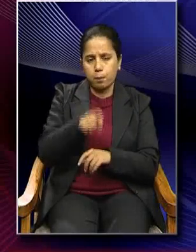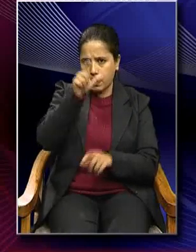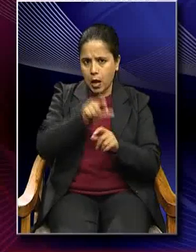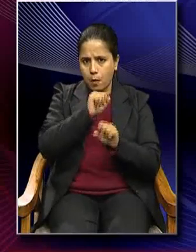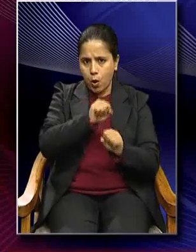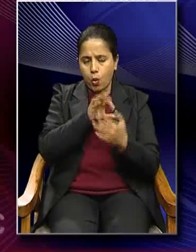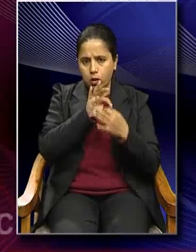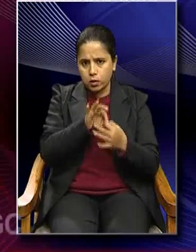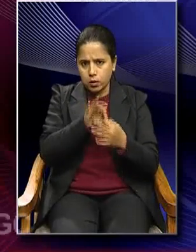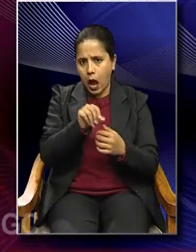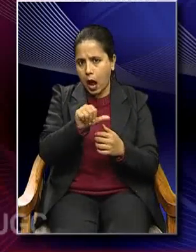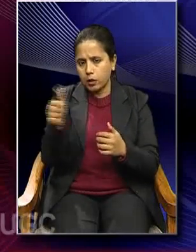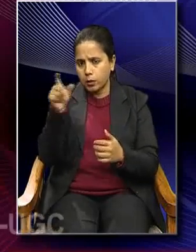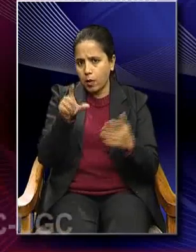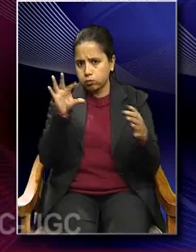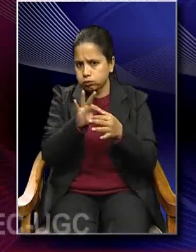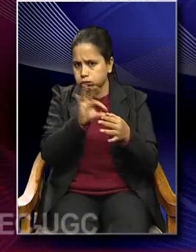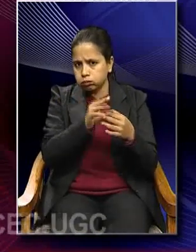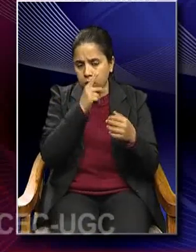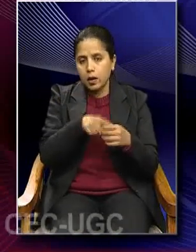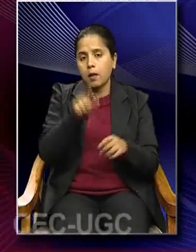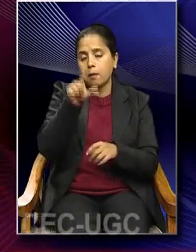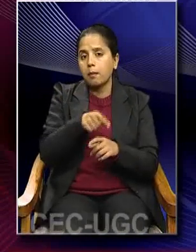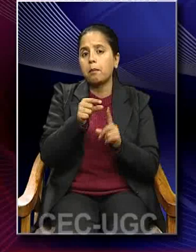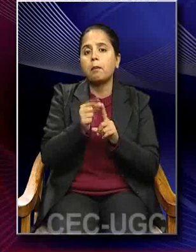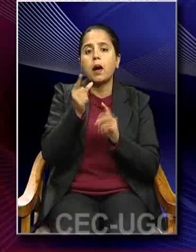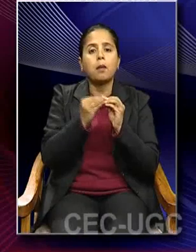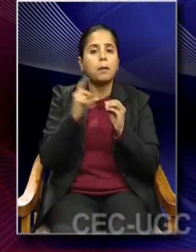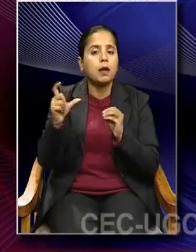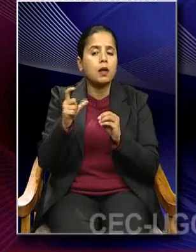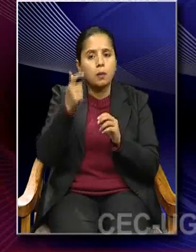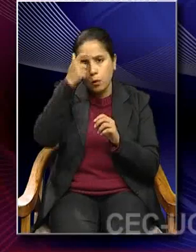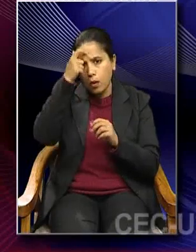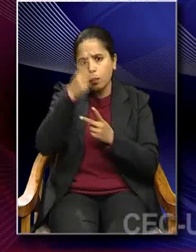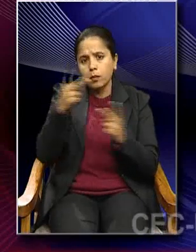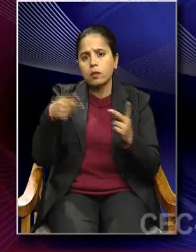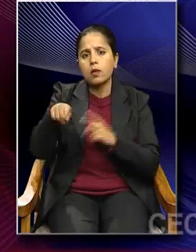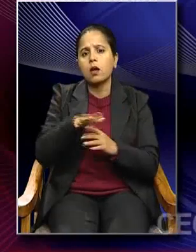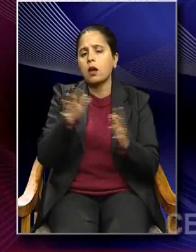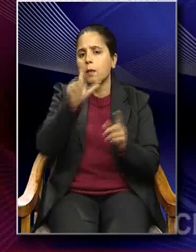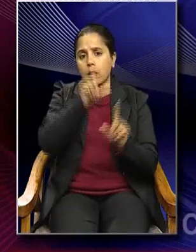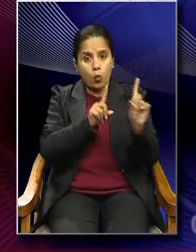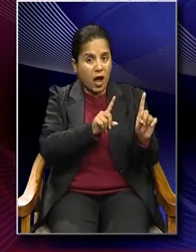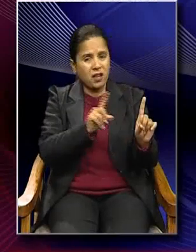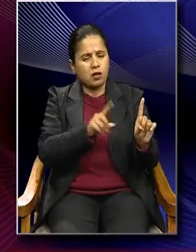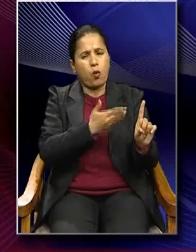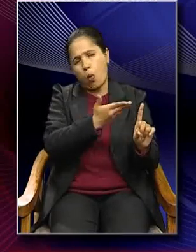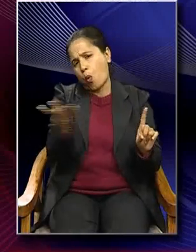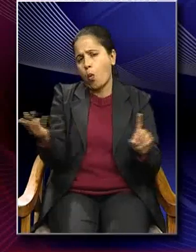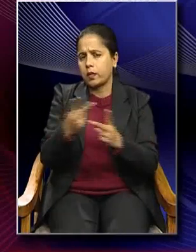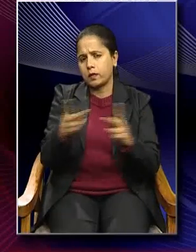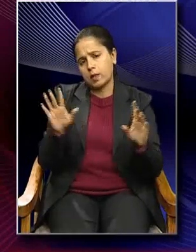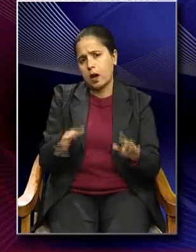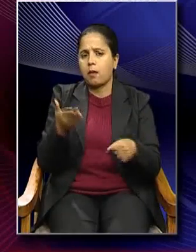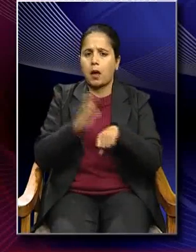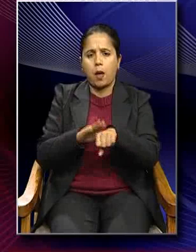individuals' relation with other. Public issues happens beyond the individual, especially it is